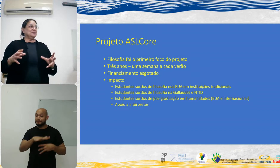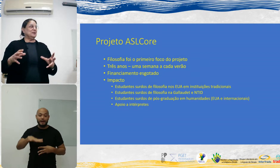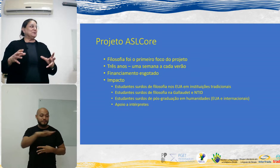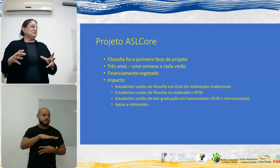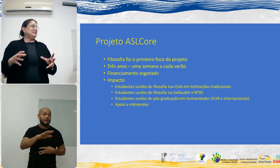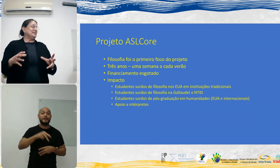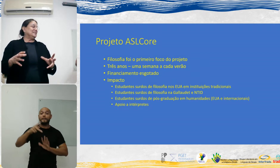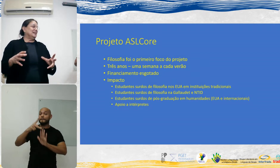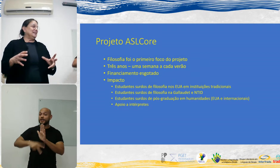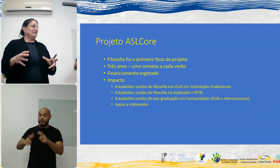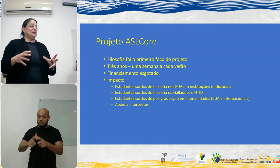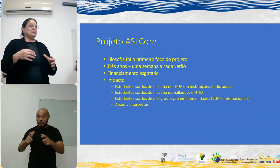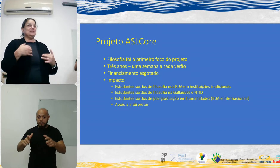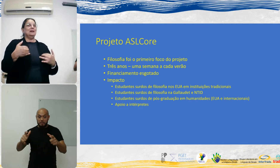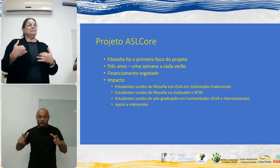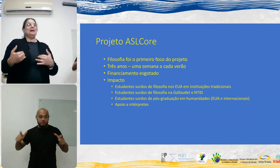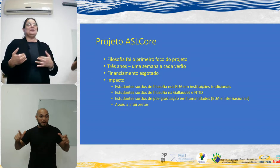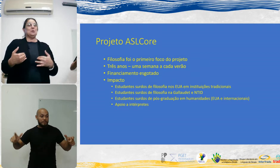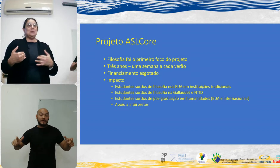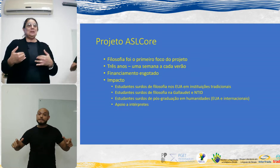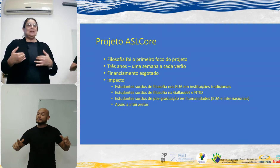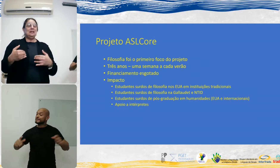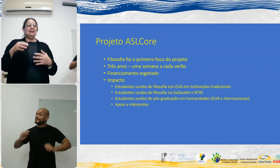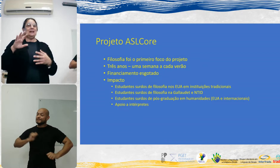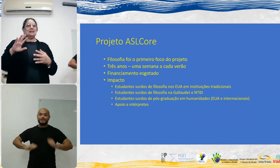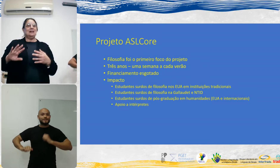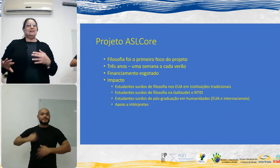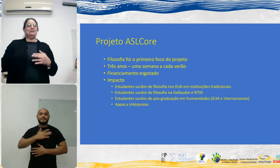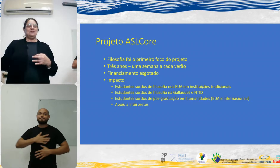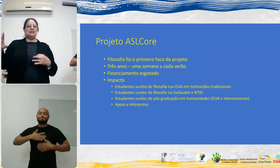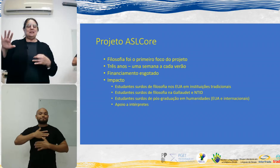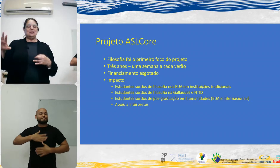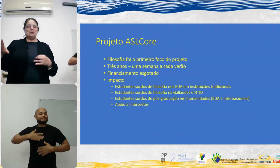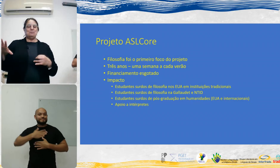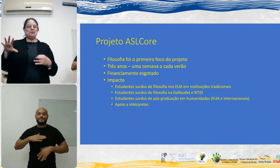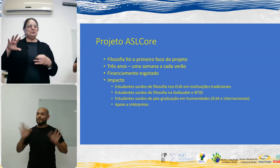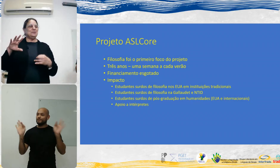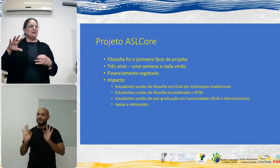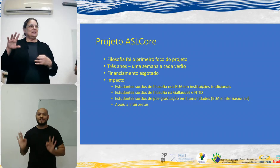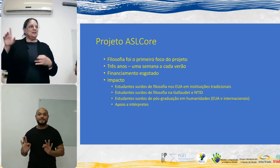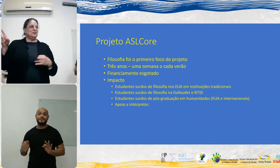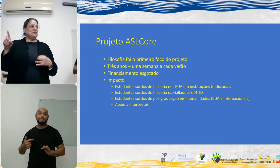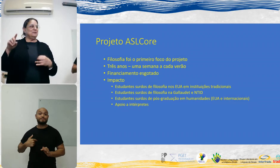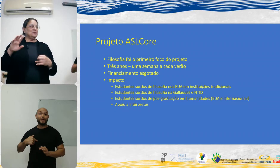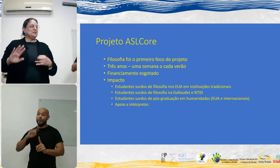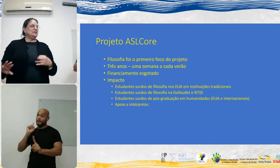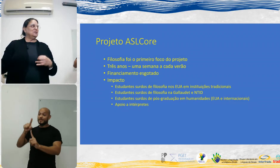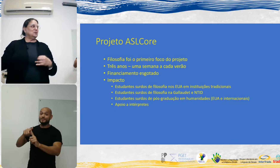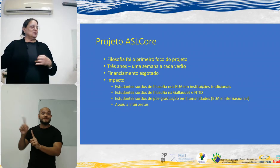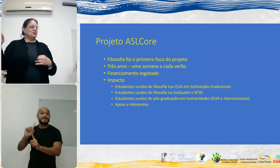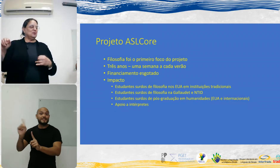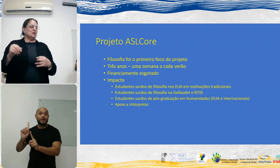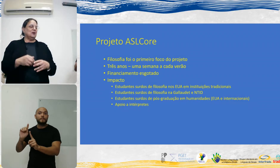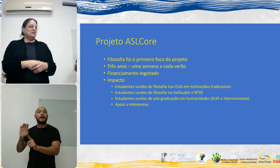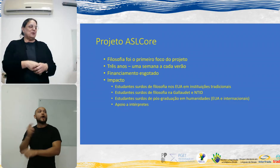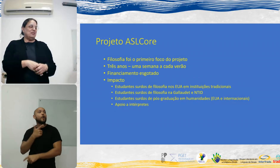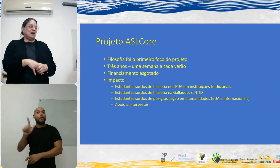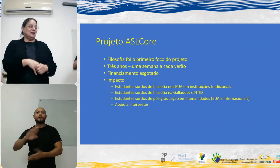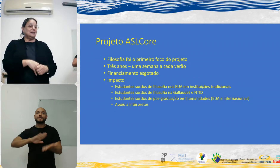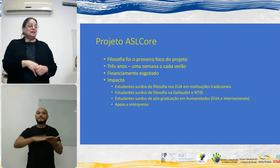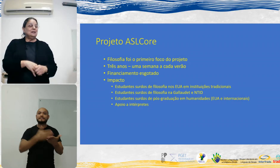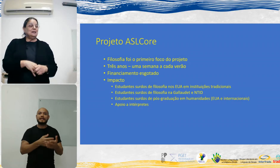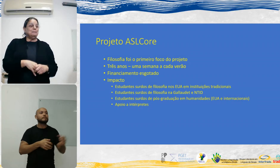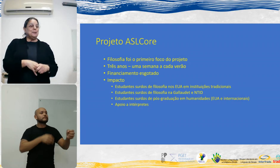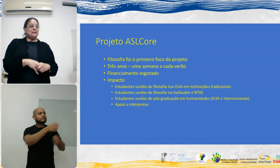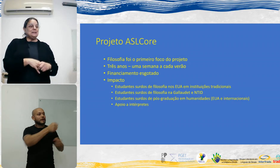project. So that was really exciting. That was not my goal. That kind of the interpreters at the other university took off with